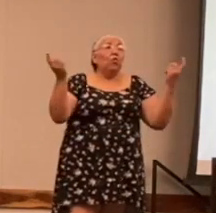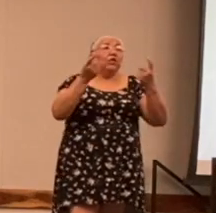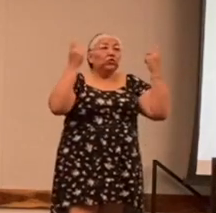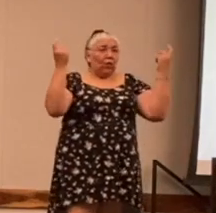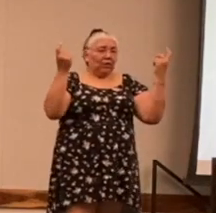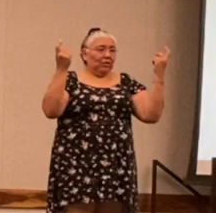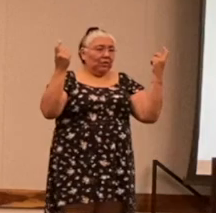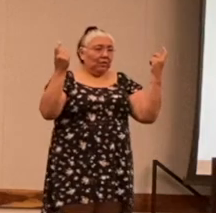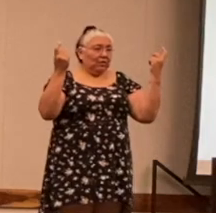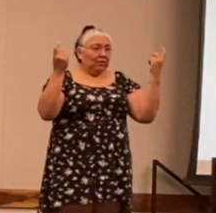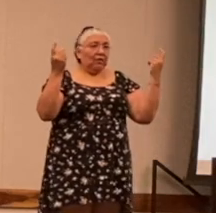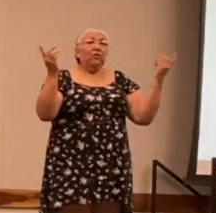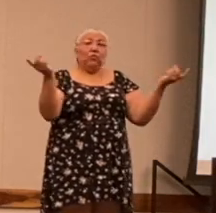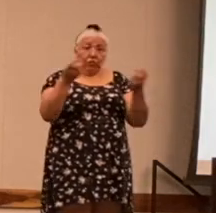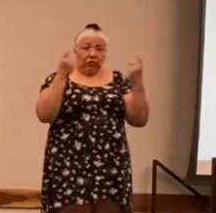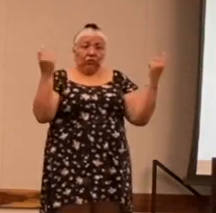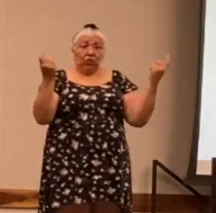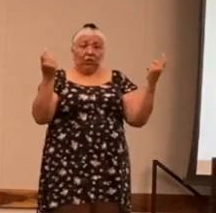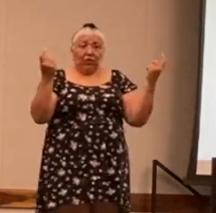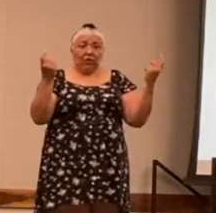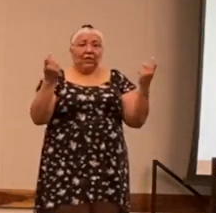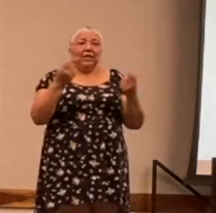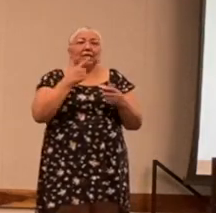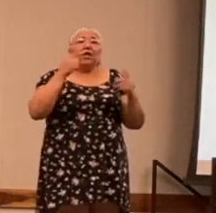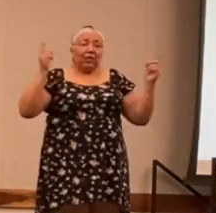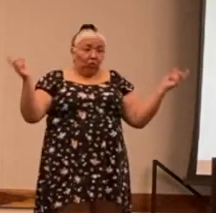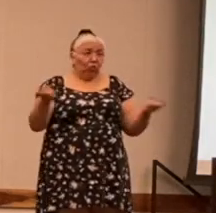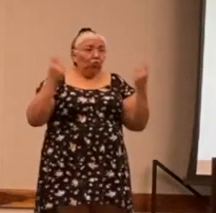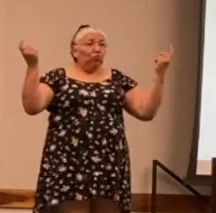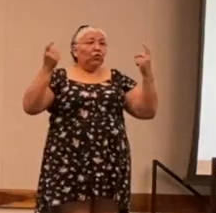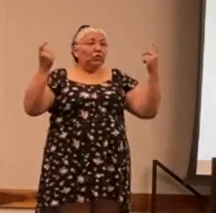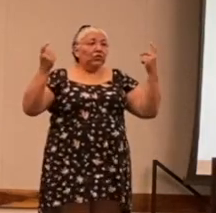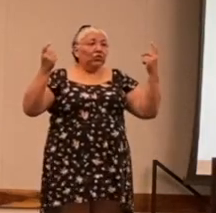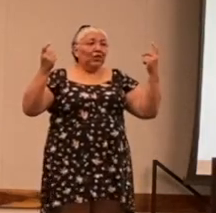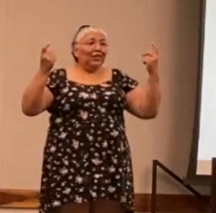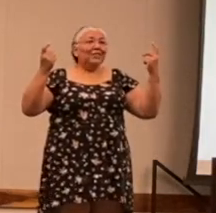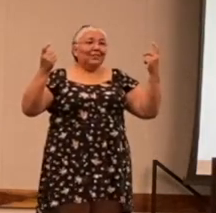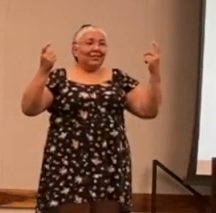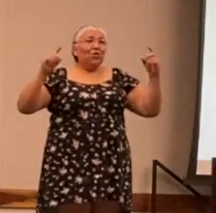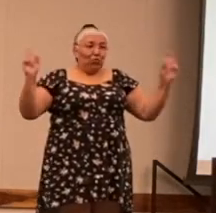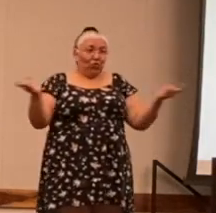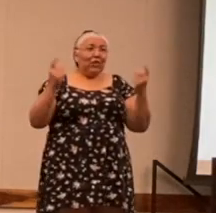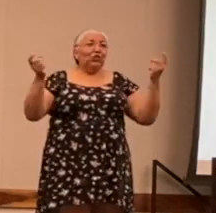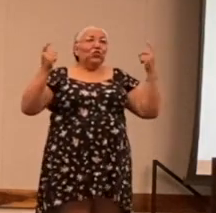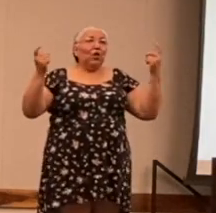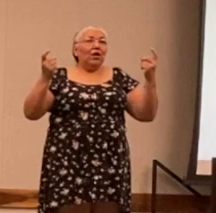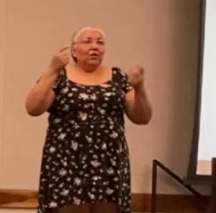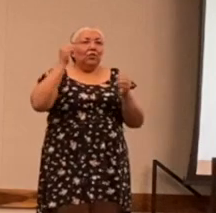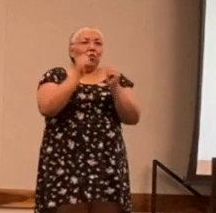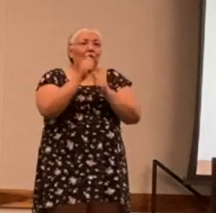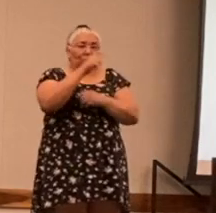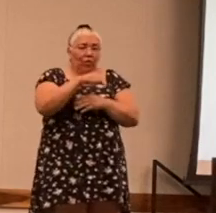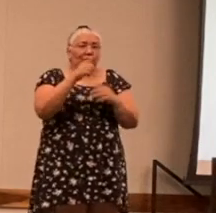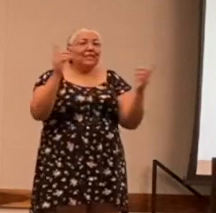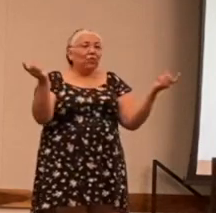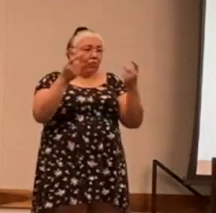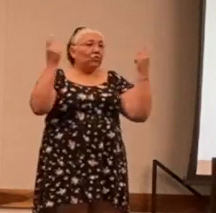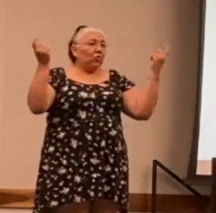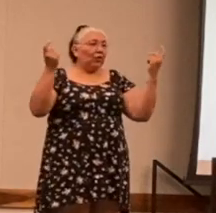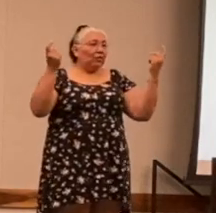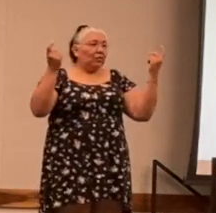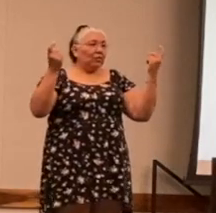Say rejoice. Rejoice. Yeah, say it like you're rejoiceful. Rejoice. Rejoice. Rejoice. Yeah. Rejoice with those who